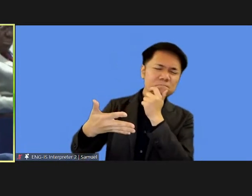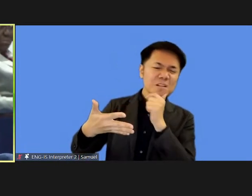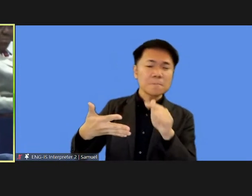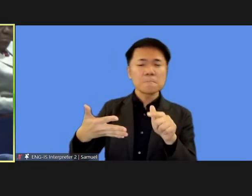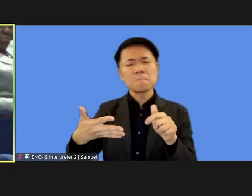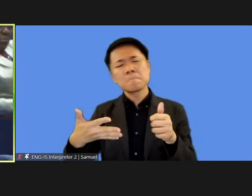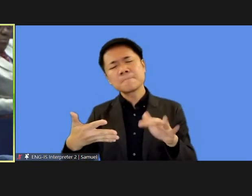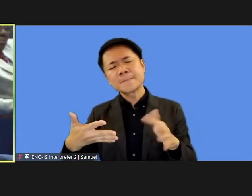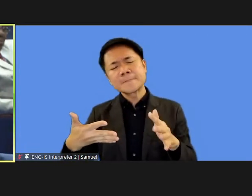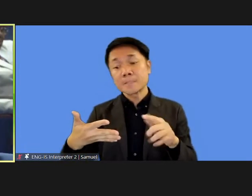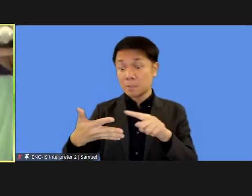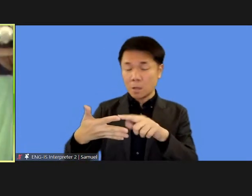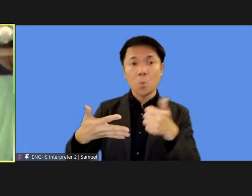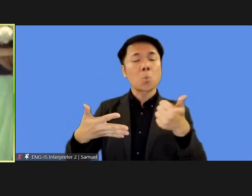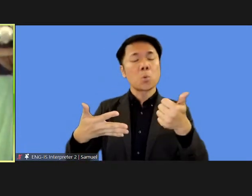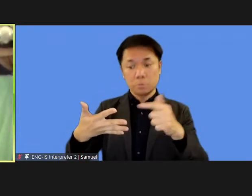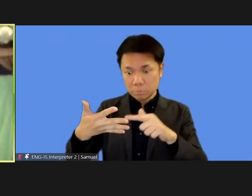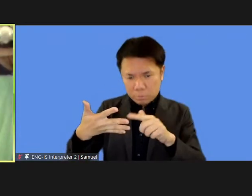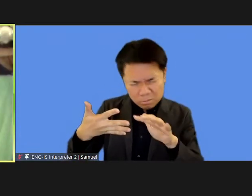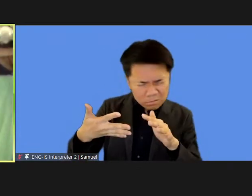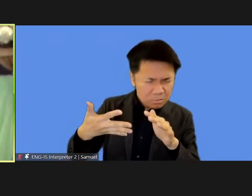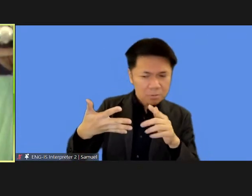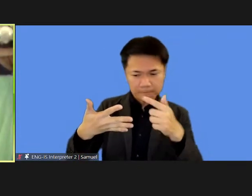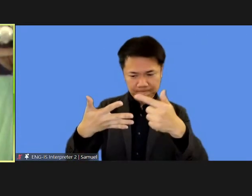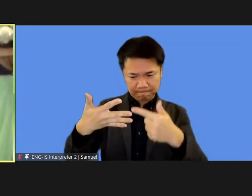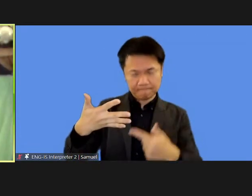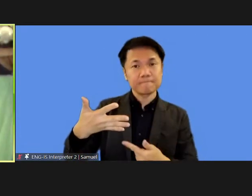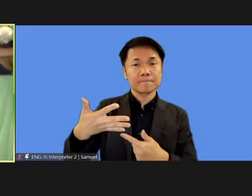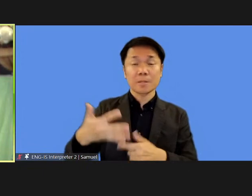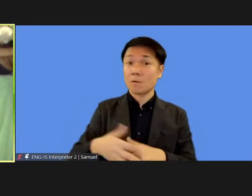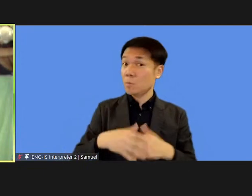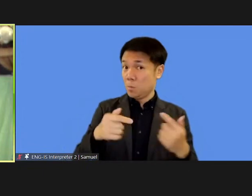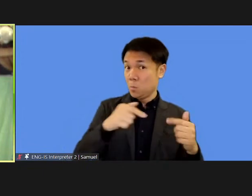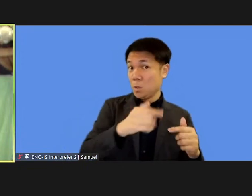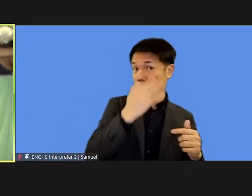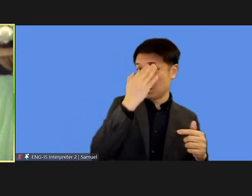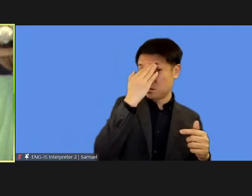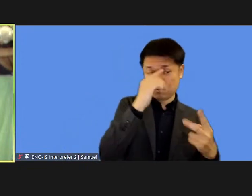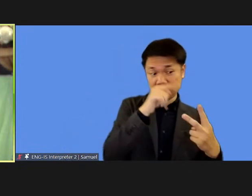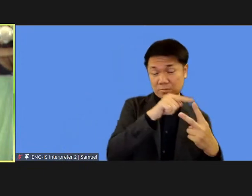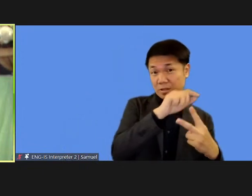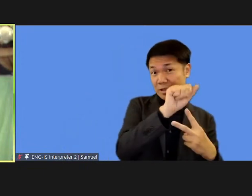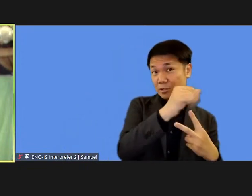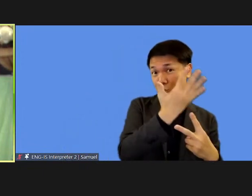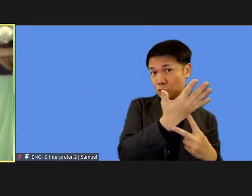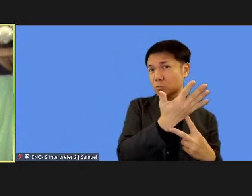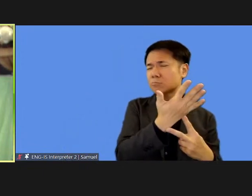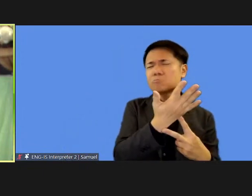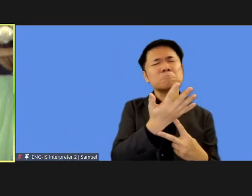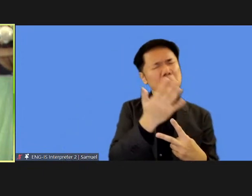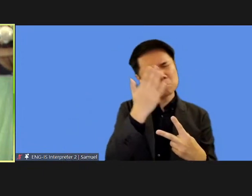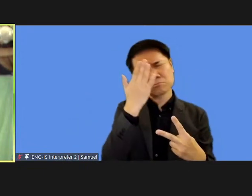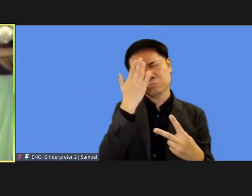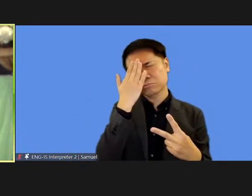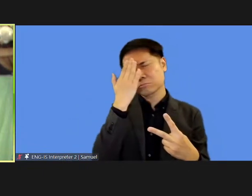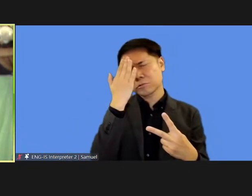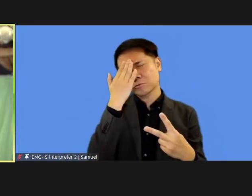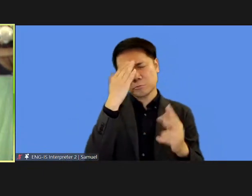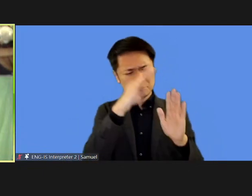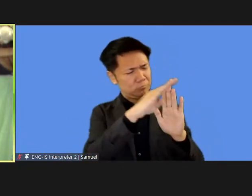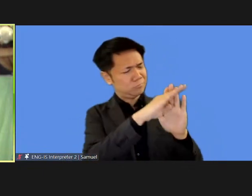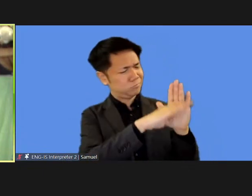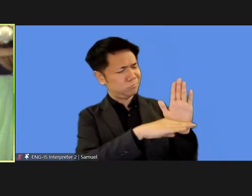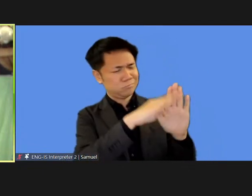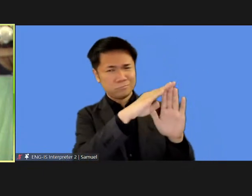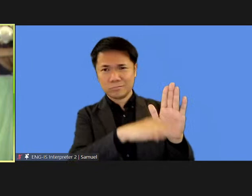the beginning of the 2020 goals. But then we need to know where we are. That is a form of encouragement to people to